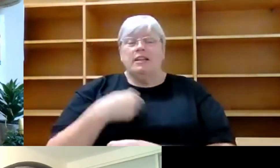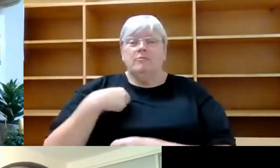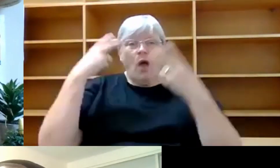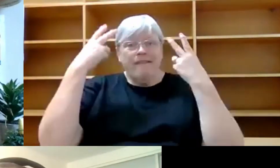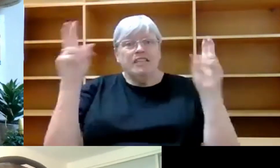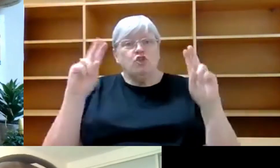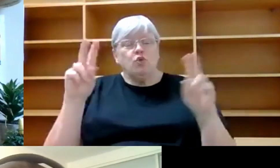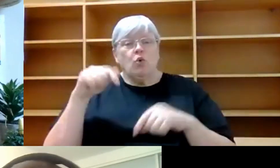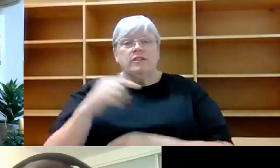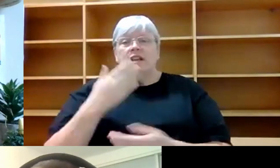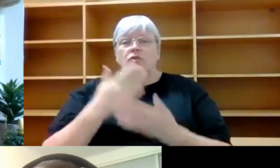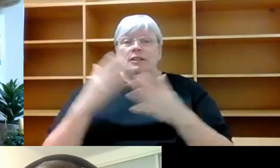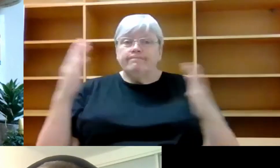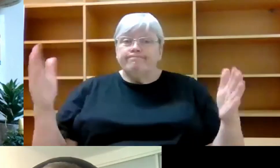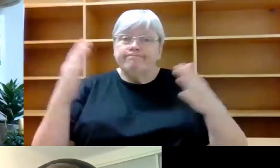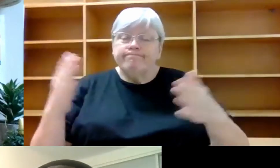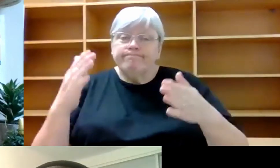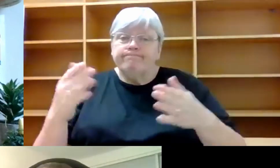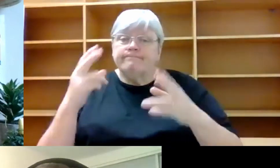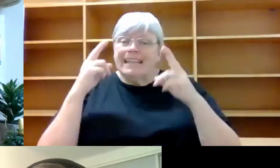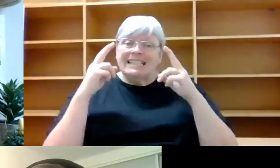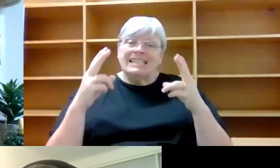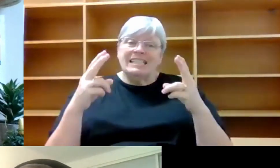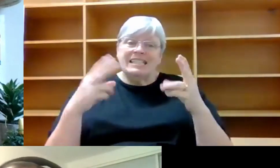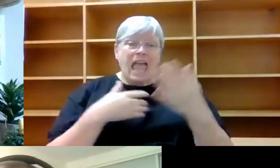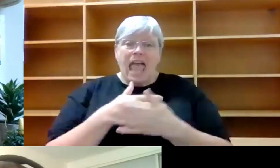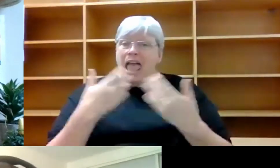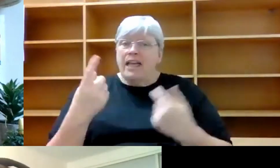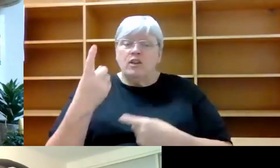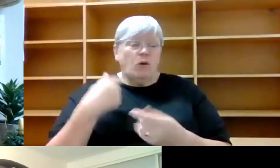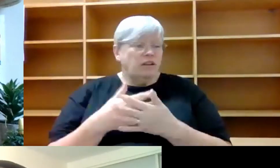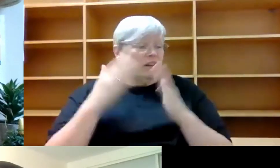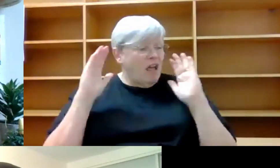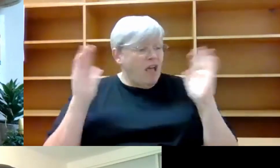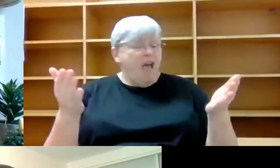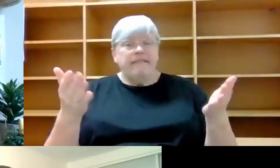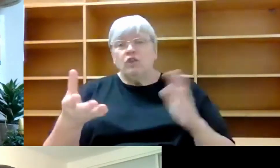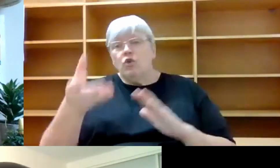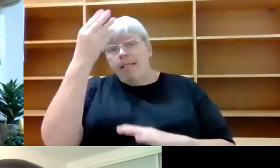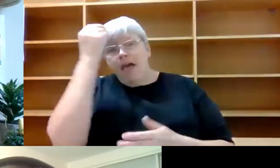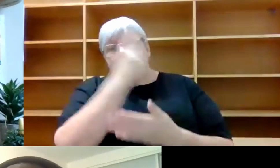there, I'm really encouraged when I see that everybody has to learn about